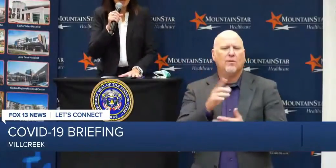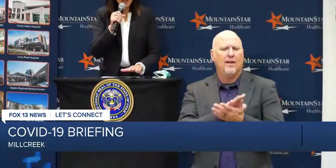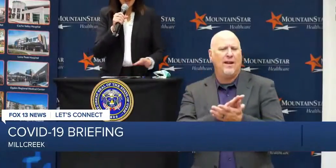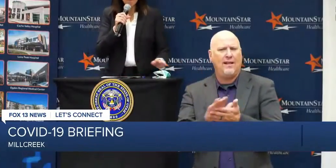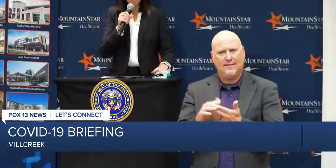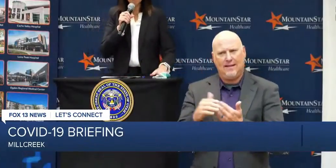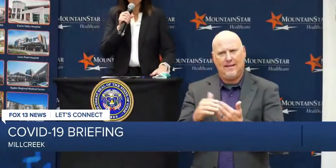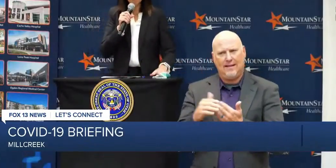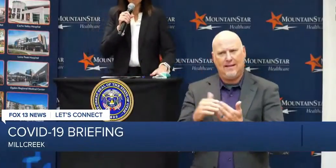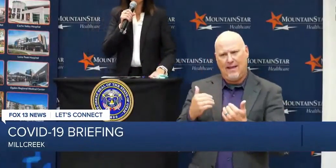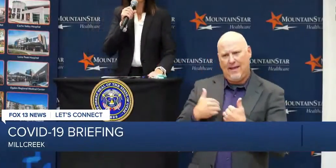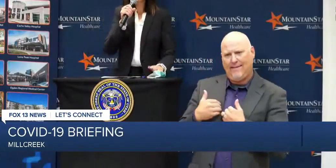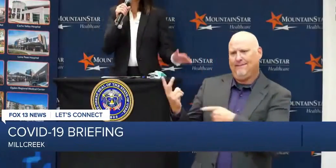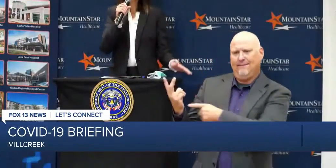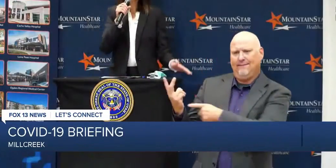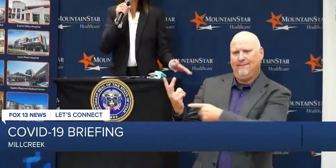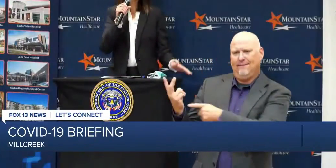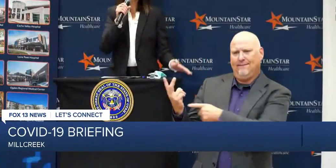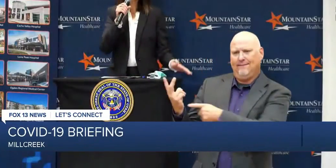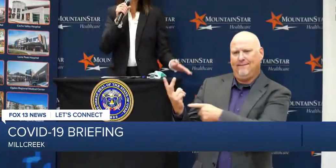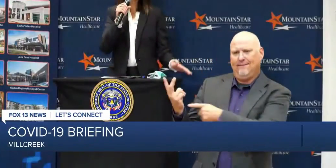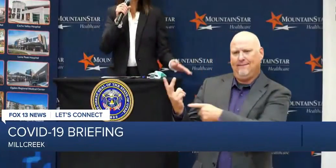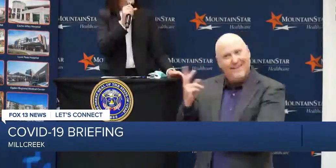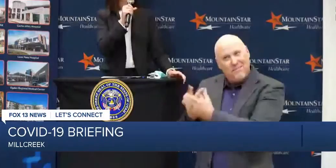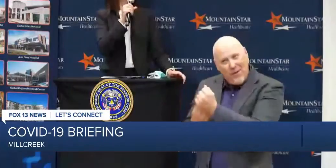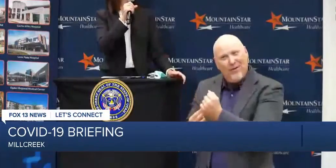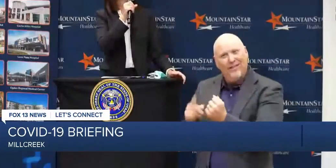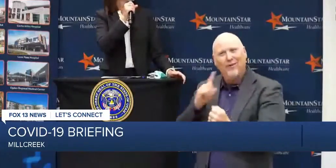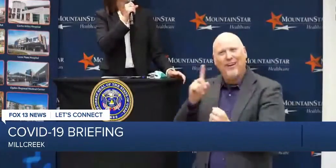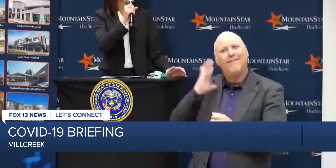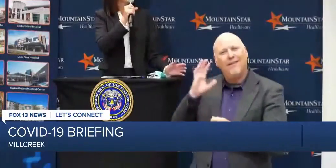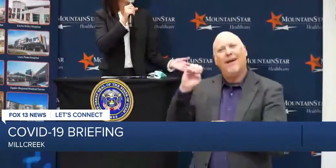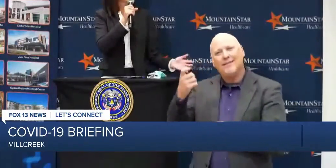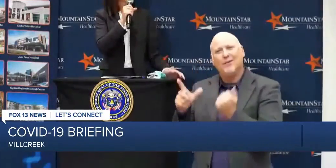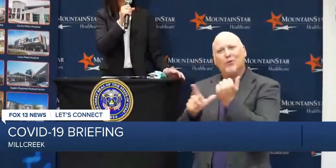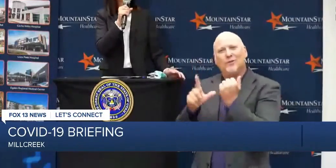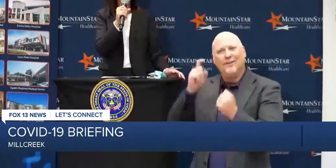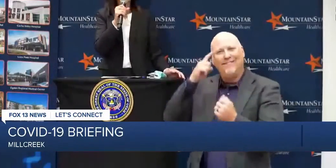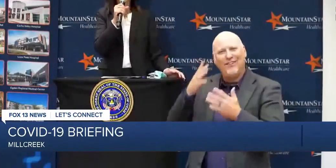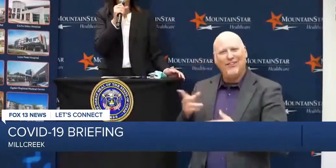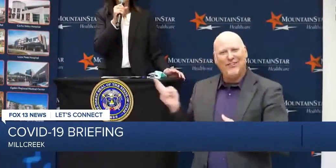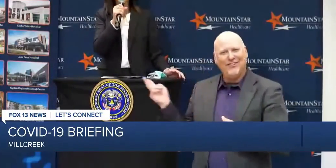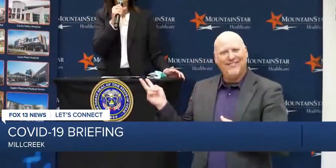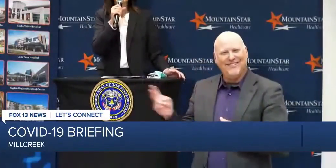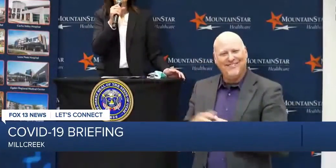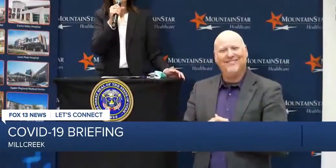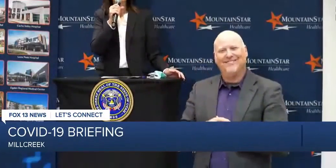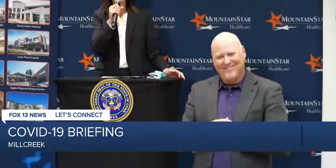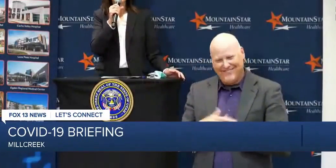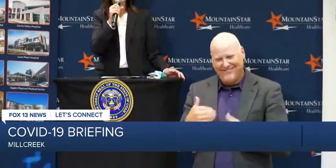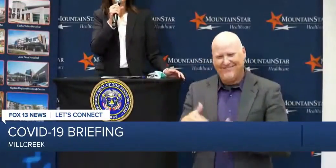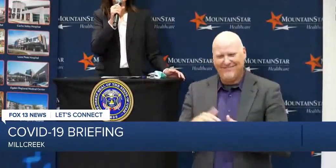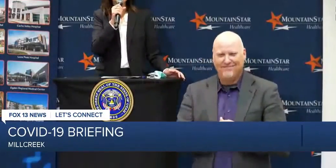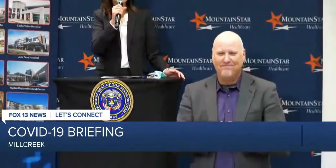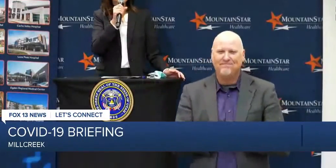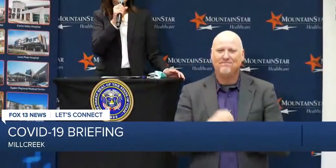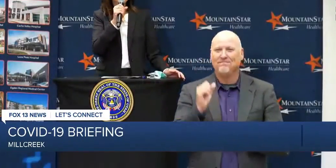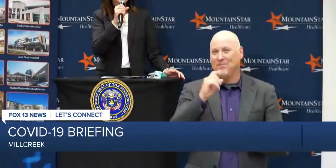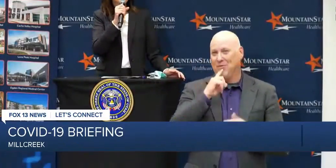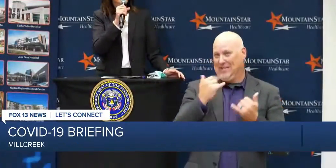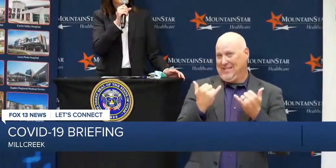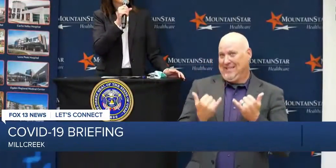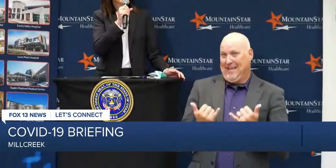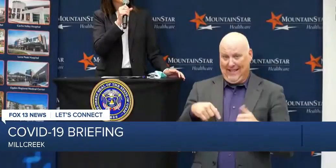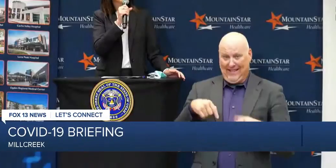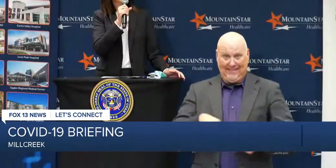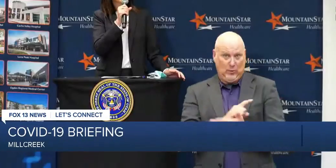governors. This week marks their anniversary since myself and